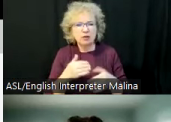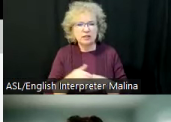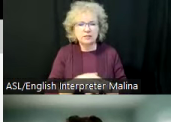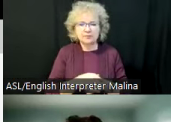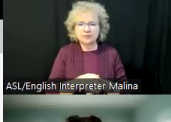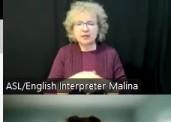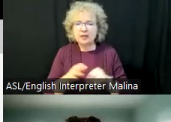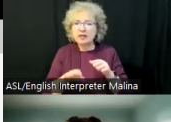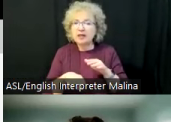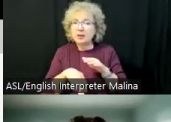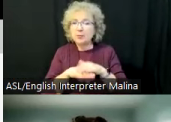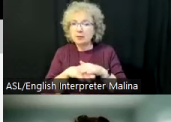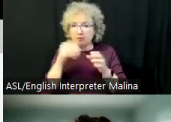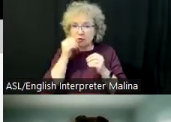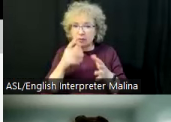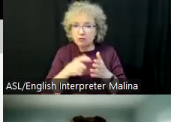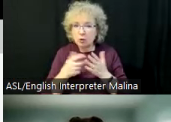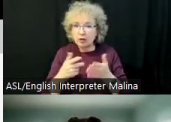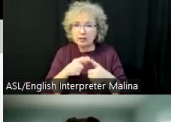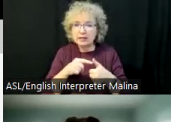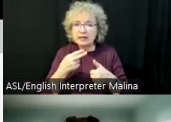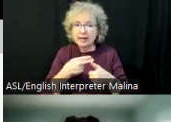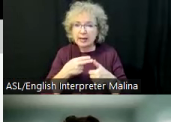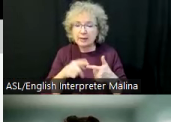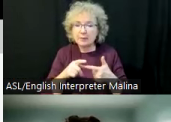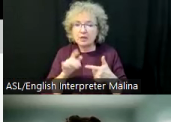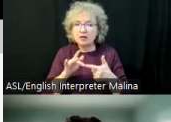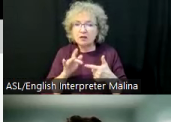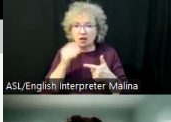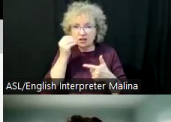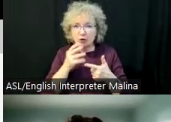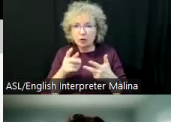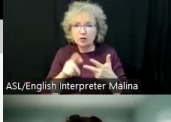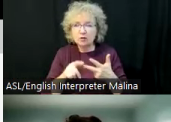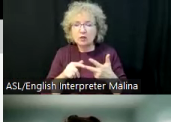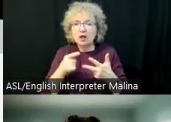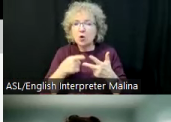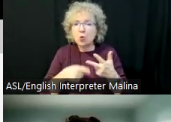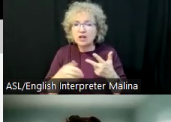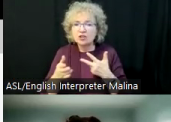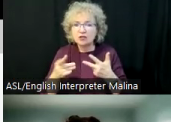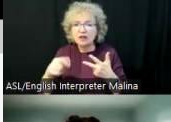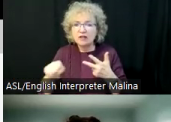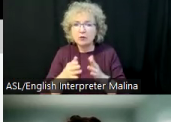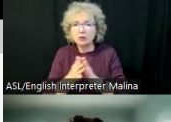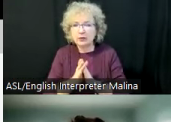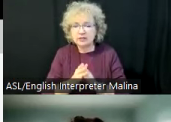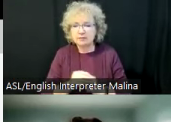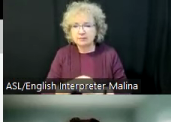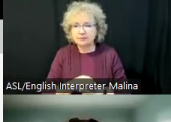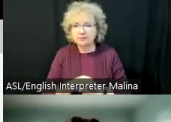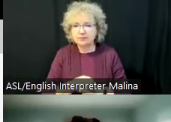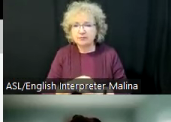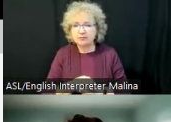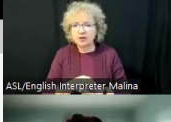that's required is the individual's name, their contact information, and what service they're requesting. So